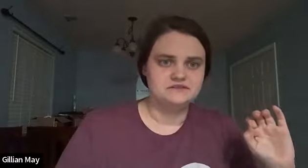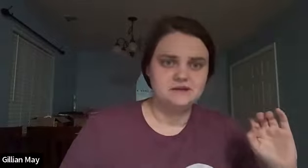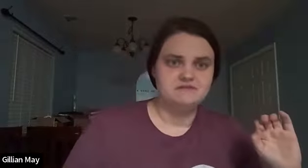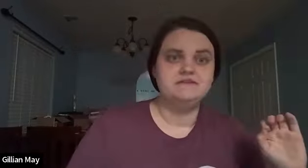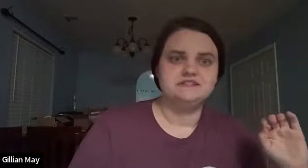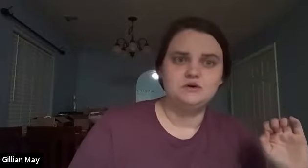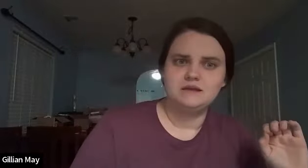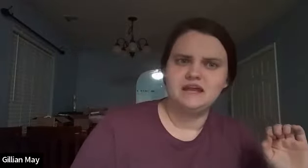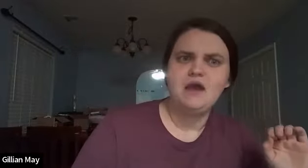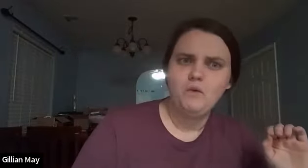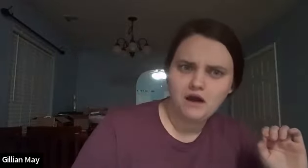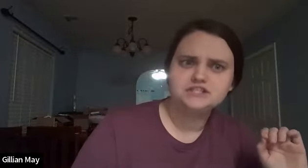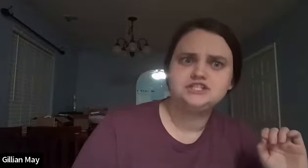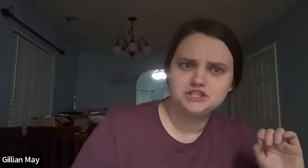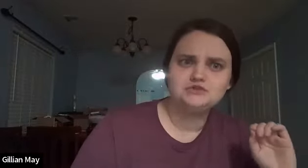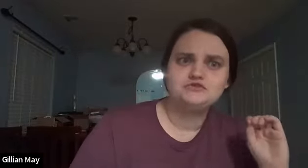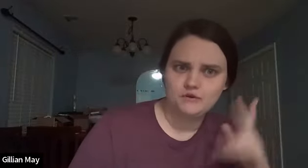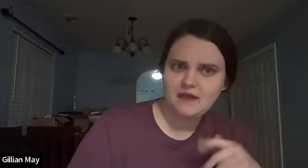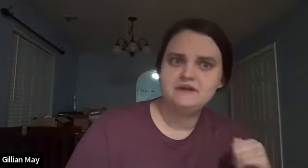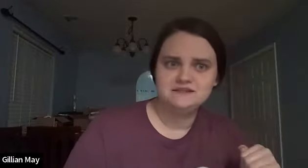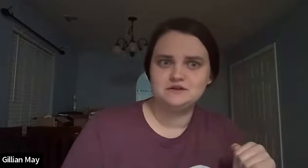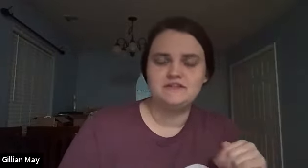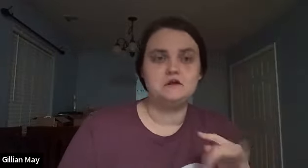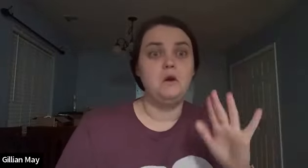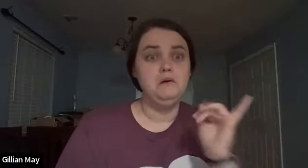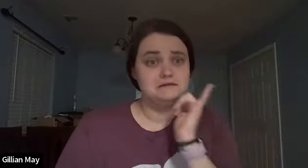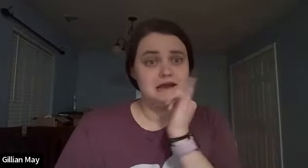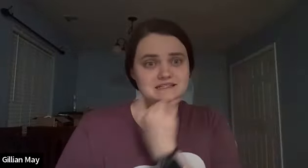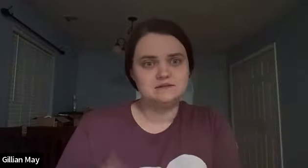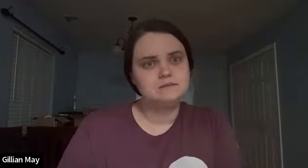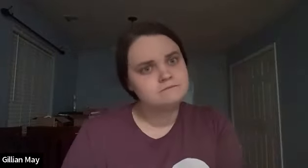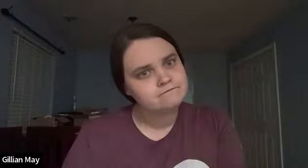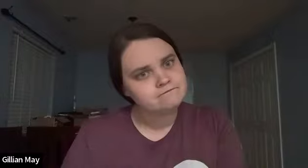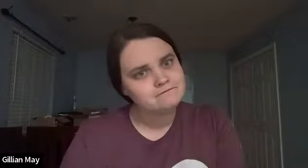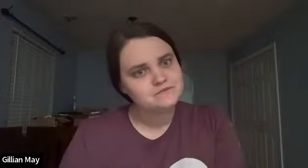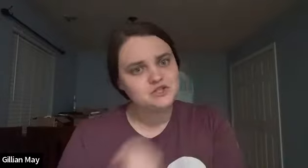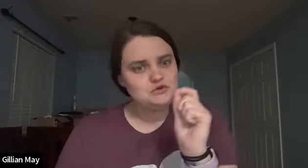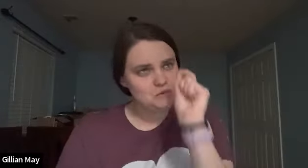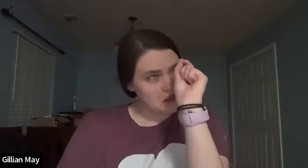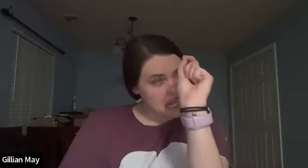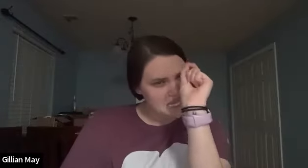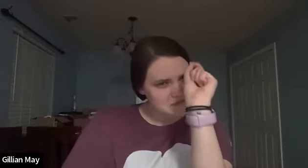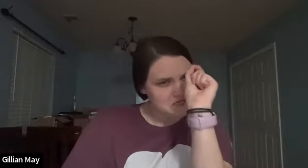time. Even if it's totally, I'm like, I watched you throw that pencil. And they're like, oh, it was an accident. I'm like, you were